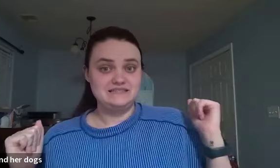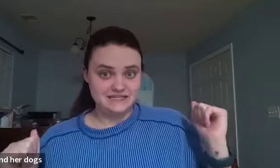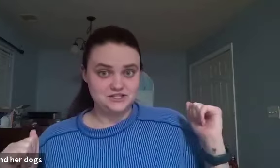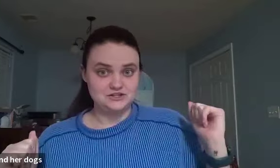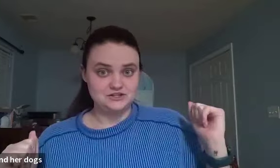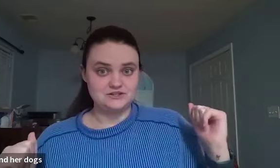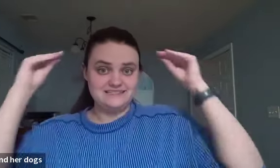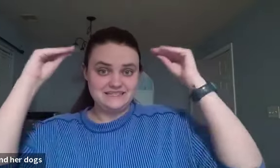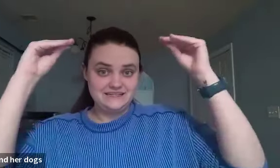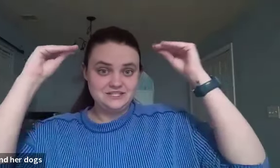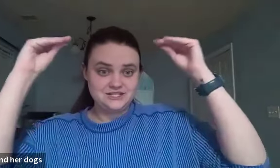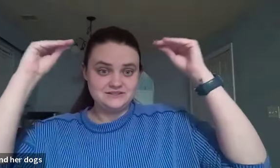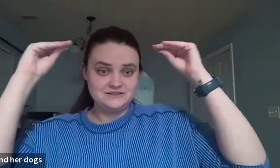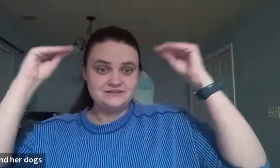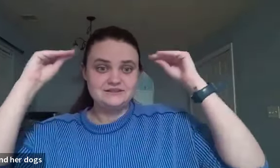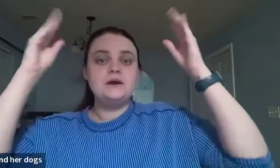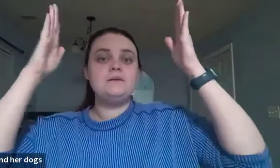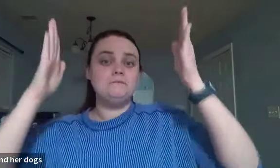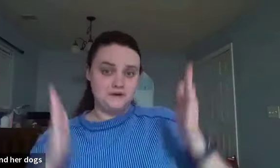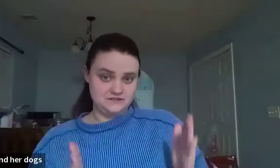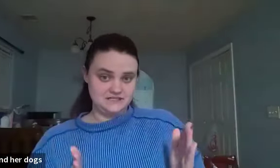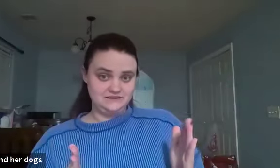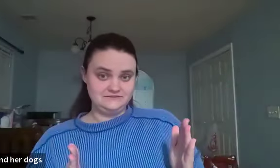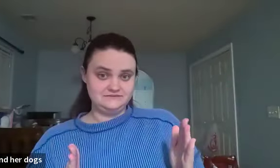had teacher. So teach person.